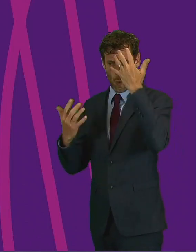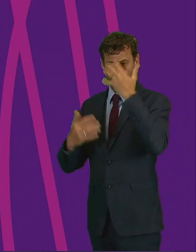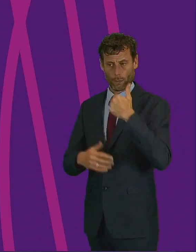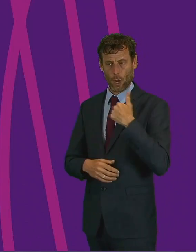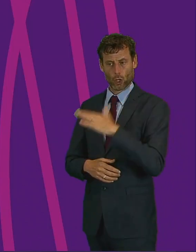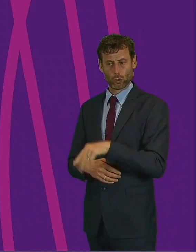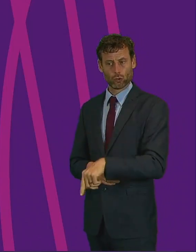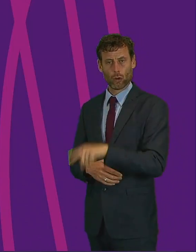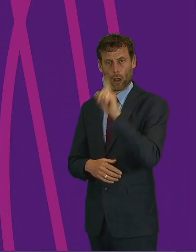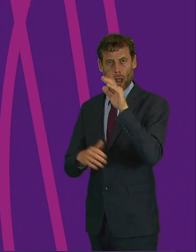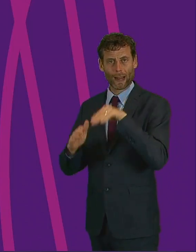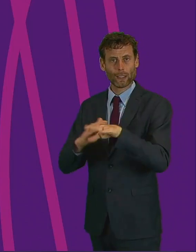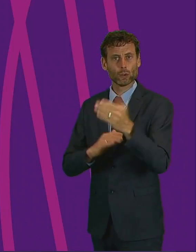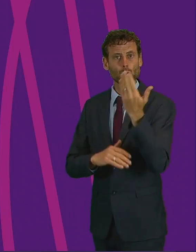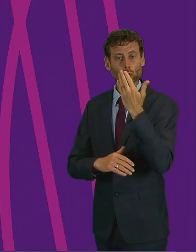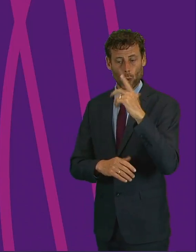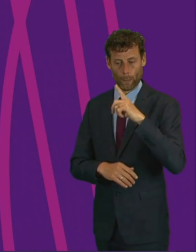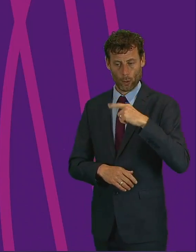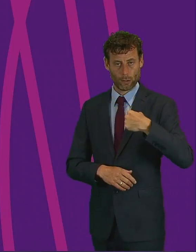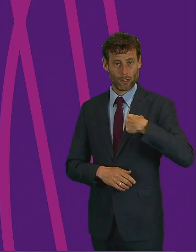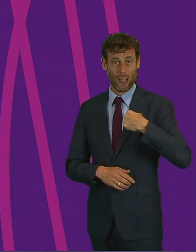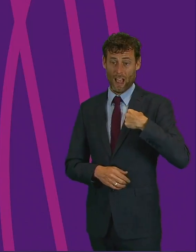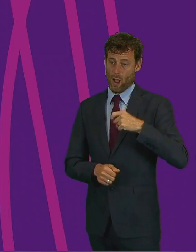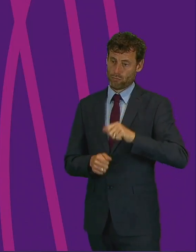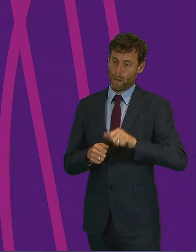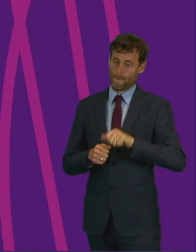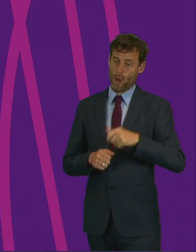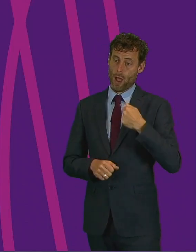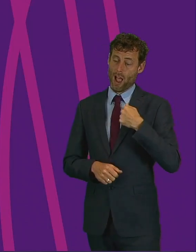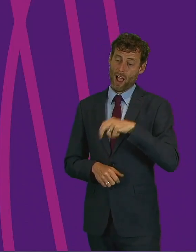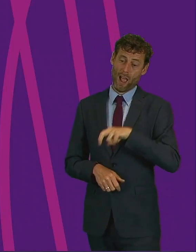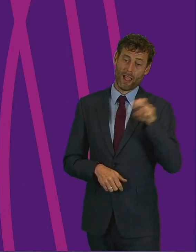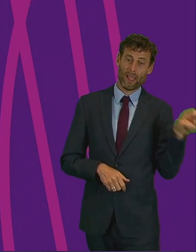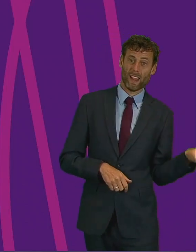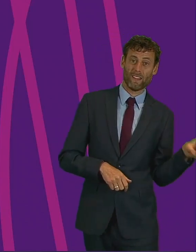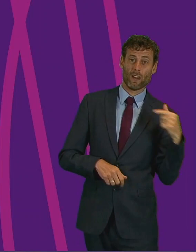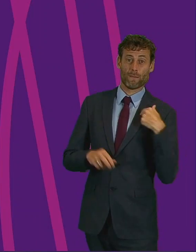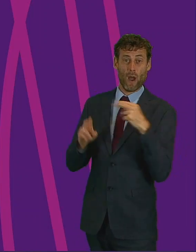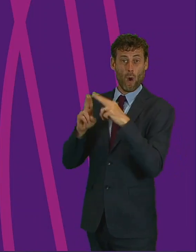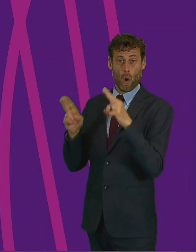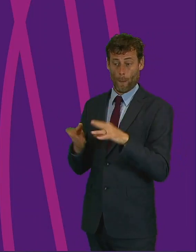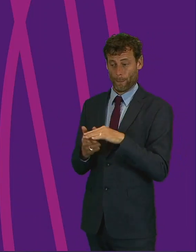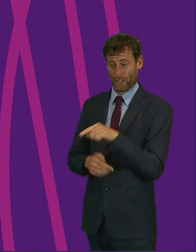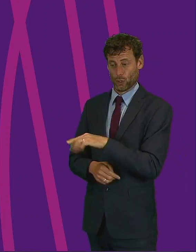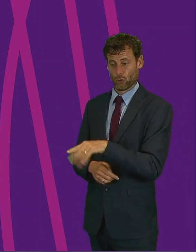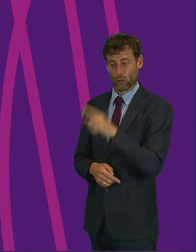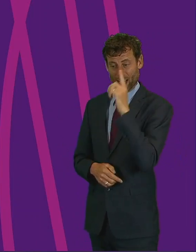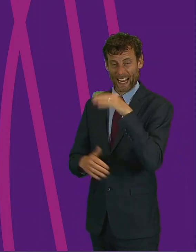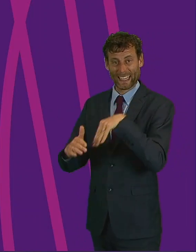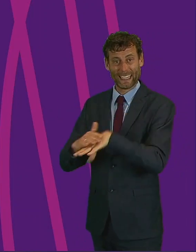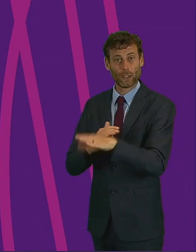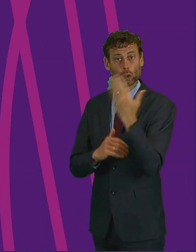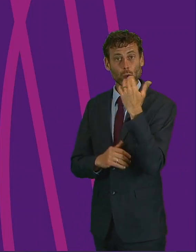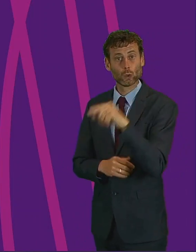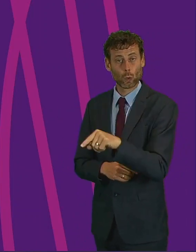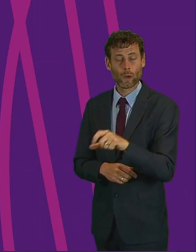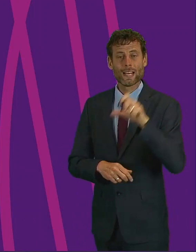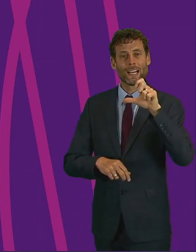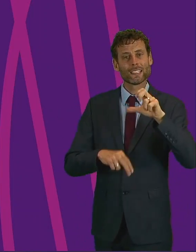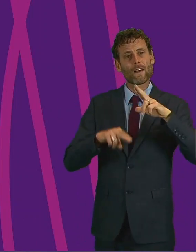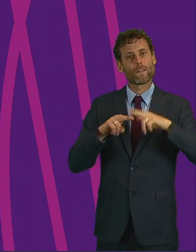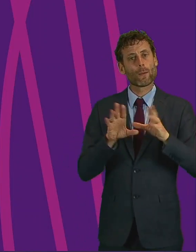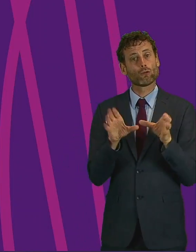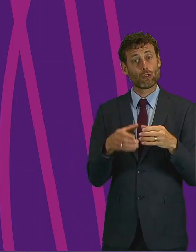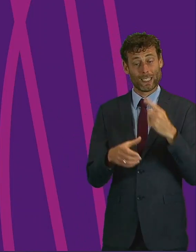preferring, he says, to leave his family home rather than have his girls miss out on their first day of school. And he's not alone. The Cystic Fibrosis Trust says we